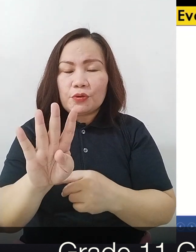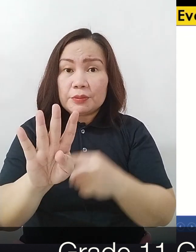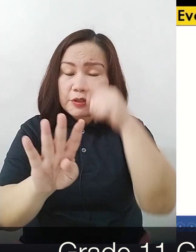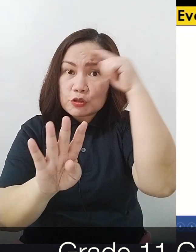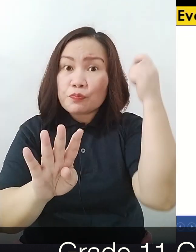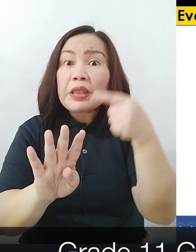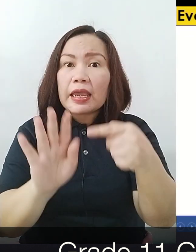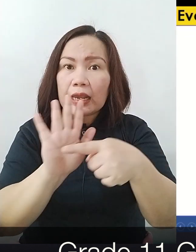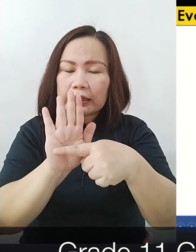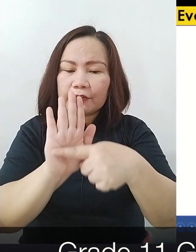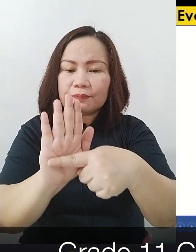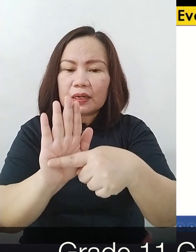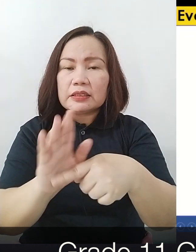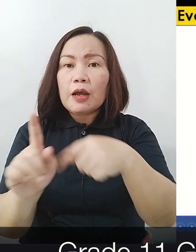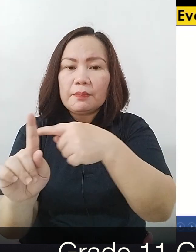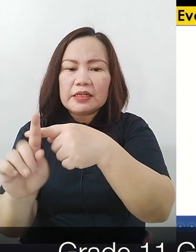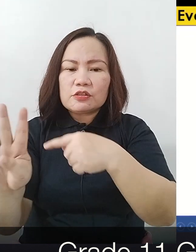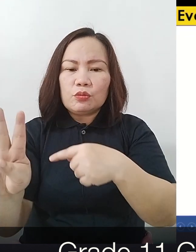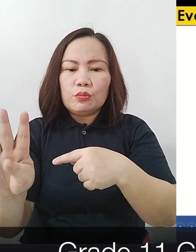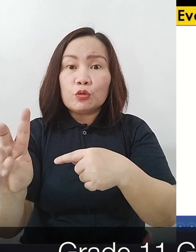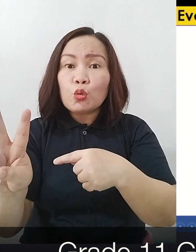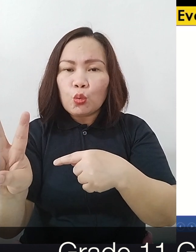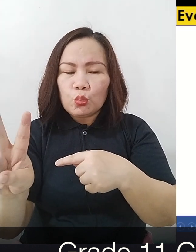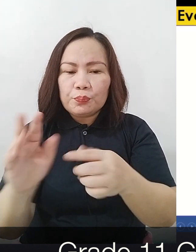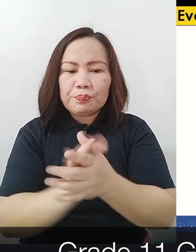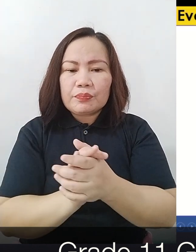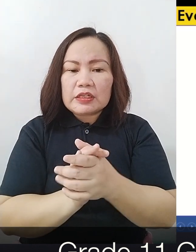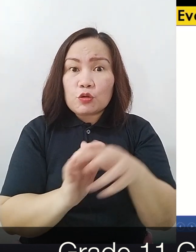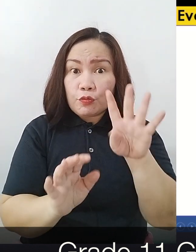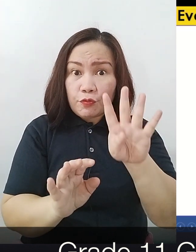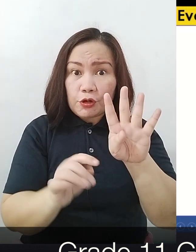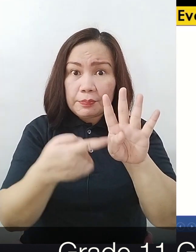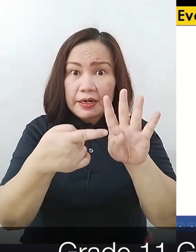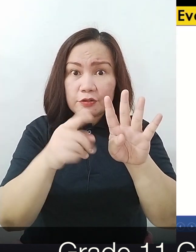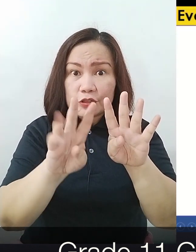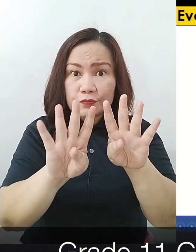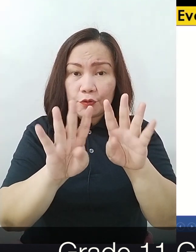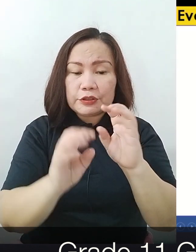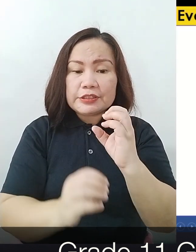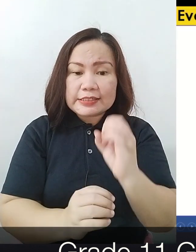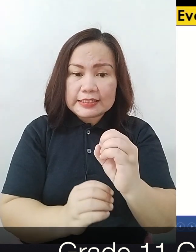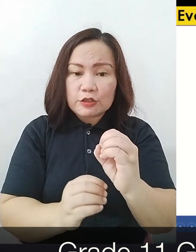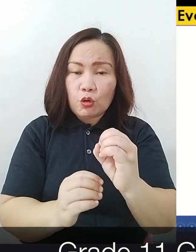So, 4 minus 4 is 0 plus 2. The answer is 2.